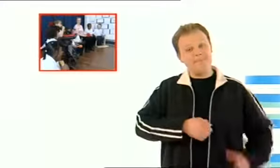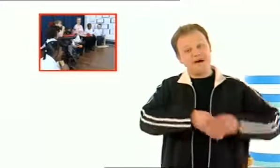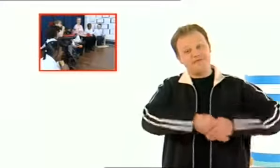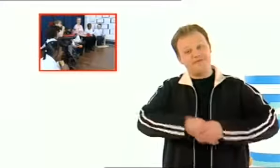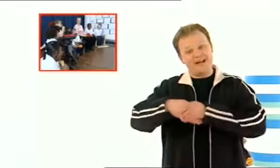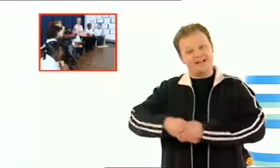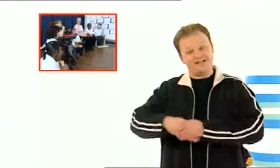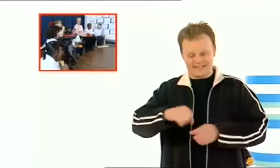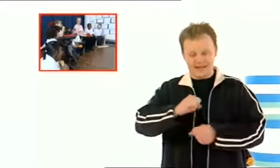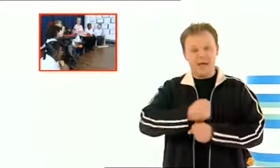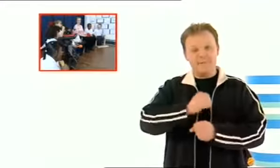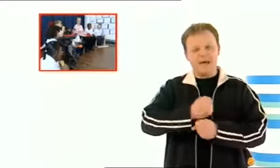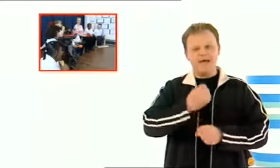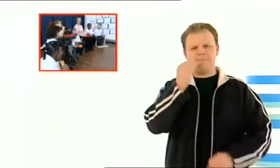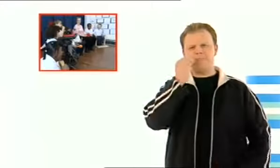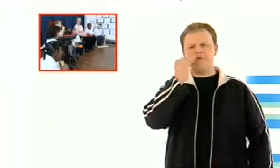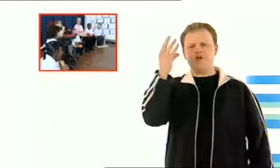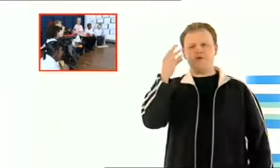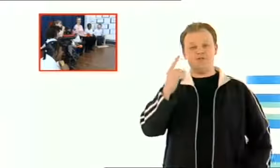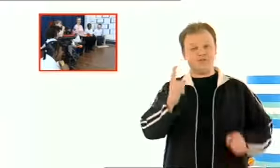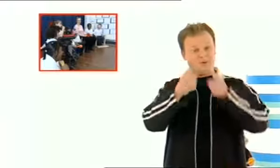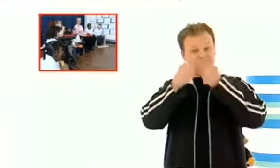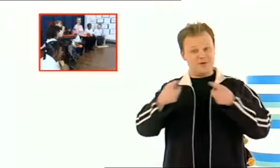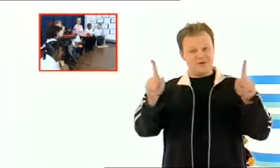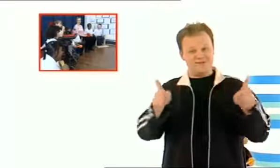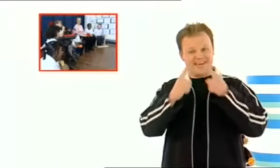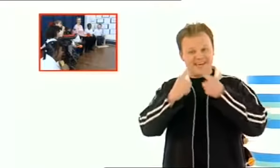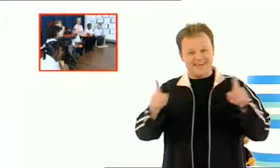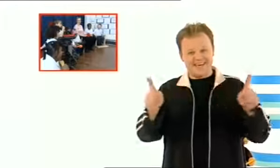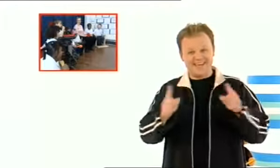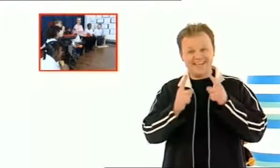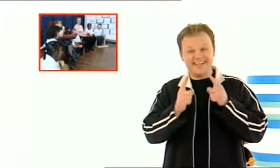My friends made beautiful music.